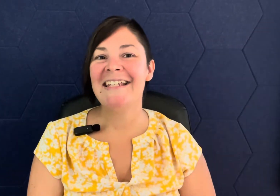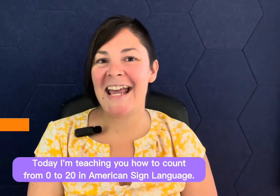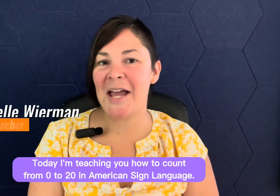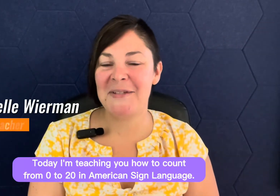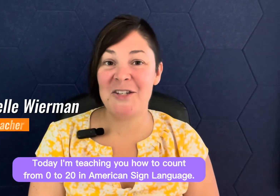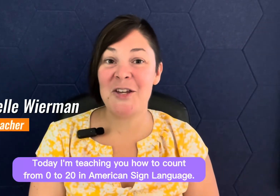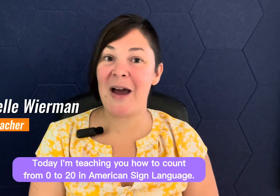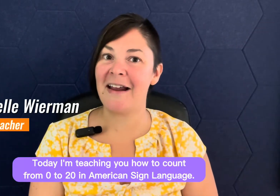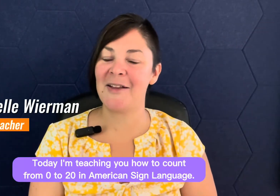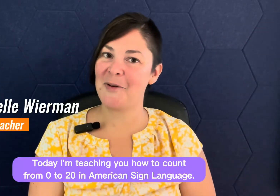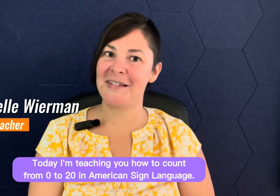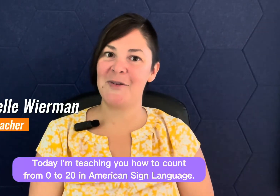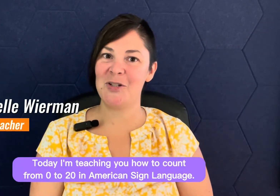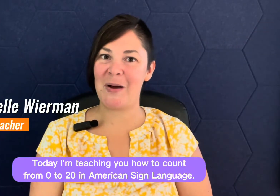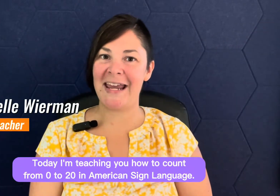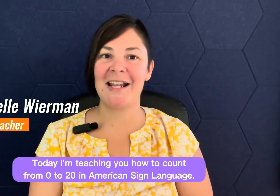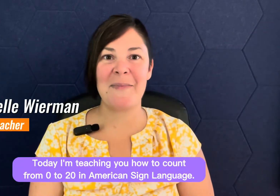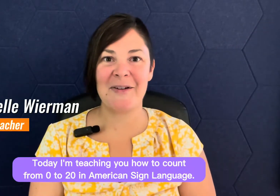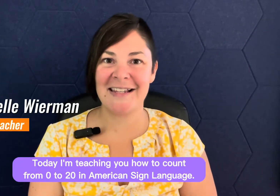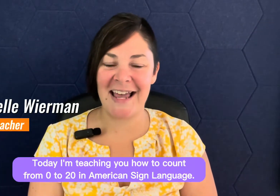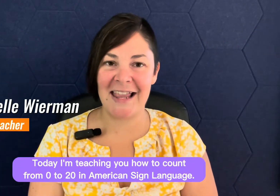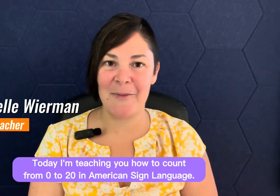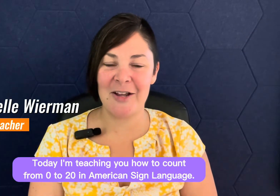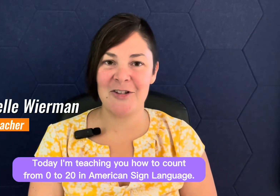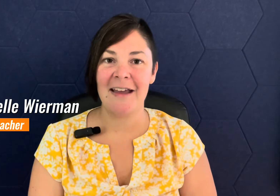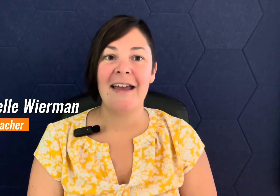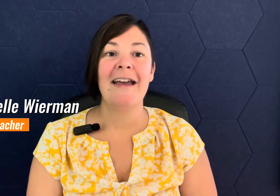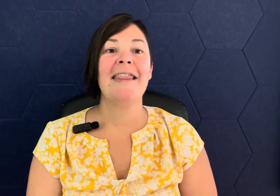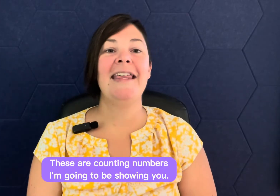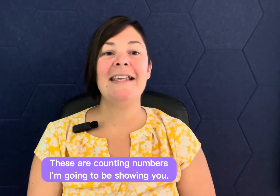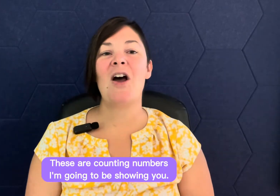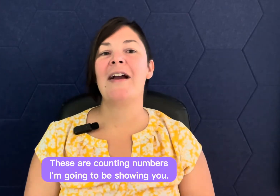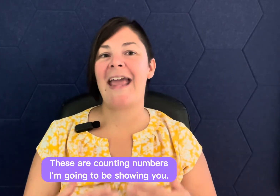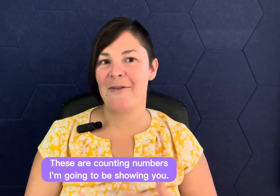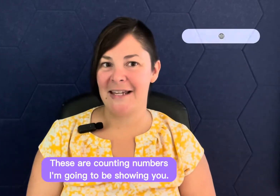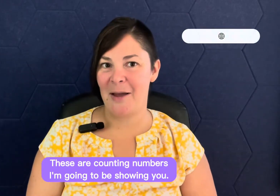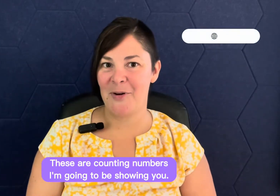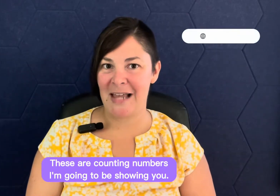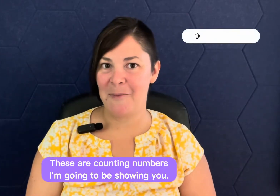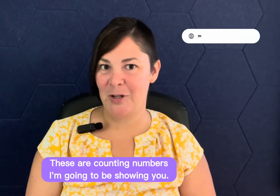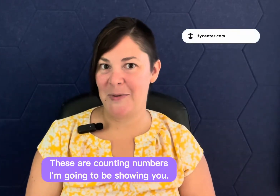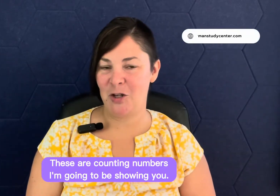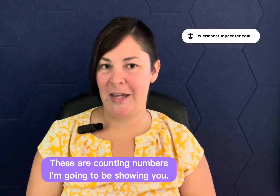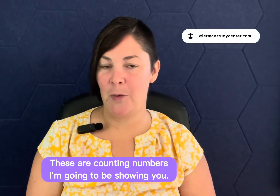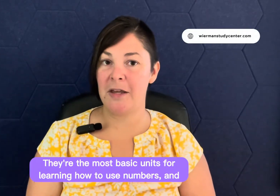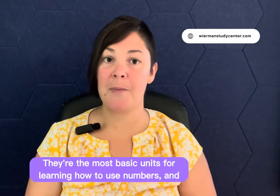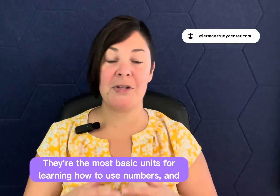Today, I'm teaching you how to count from 0 to 20 in American Sign Language. These are counting numbers I'm going to be showing you. They're the most